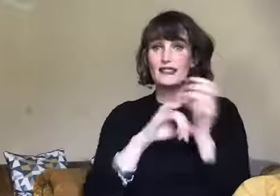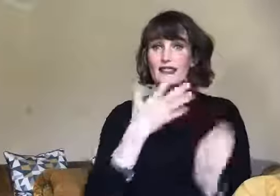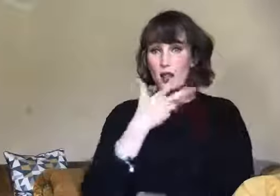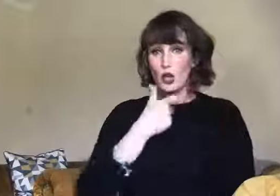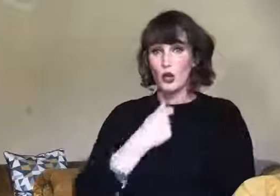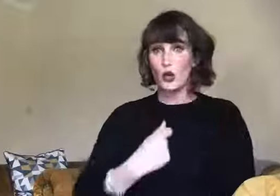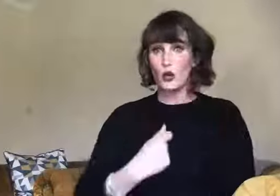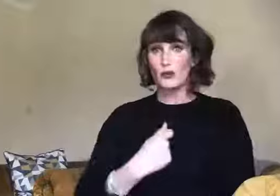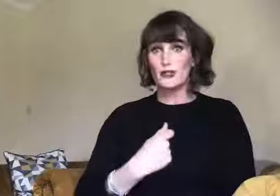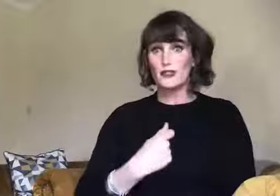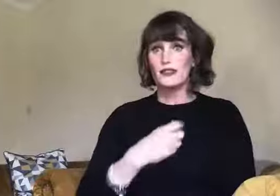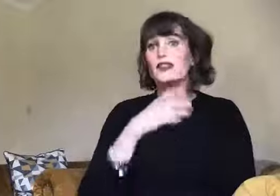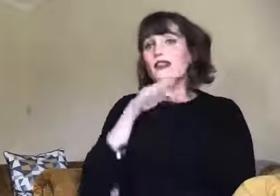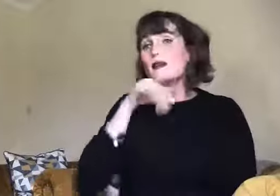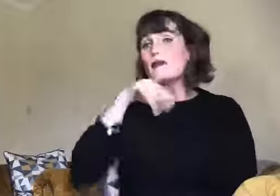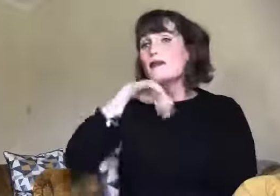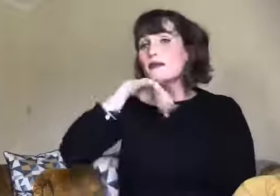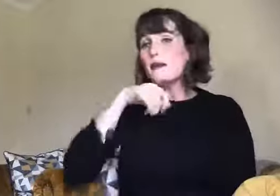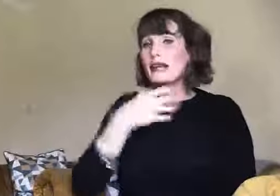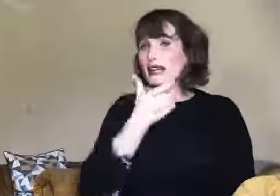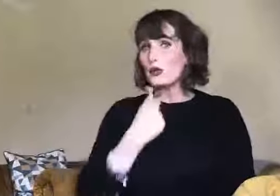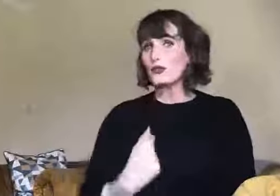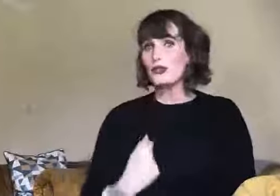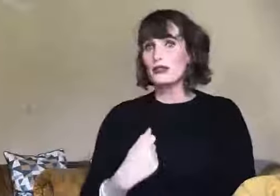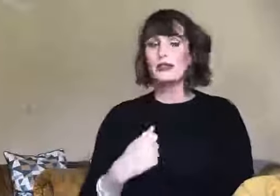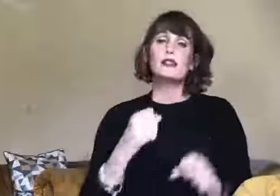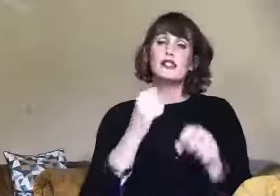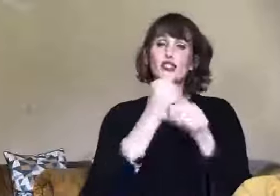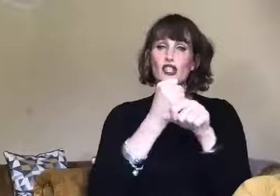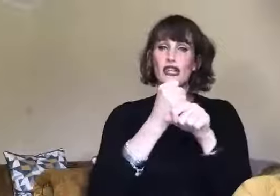G-O-A-T-S, goats. My billy goat.